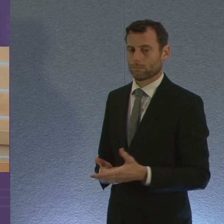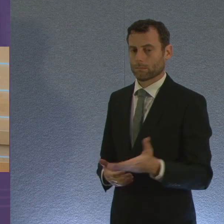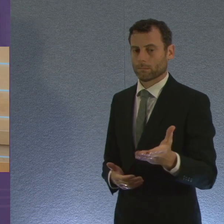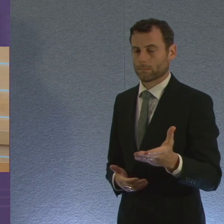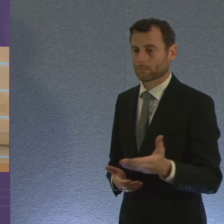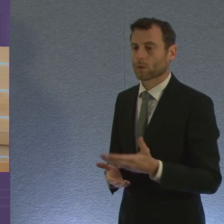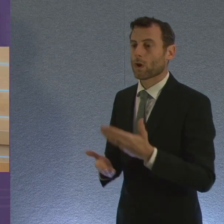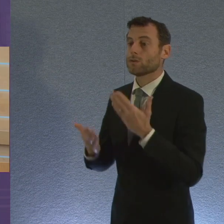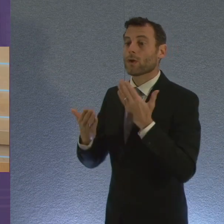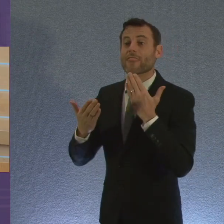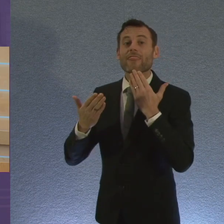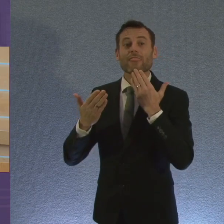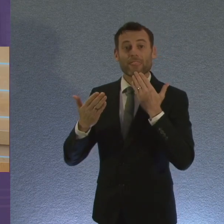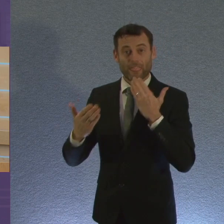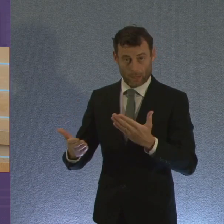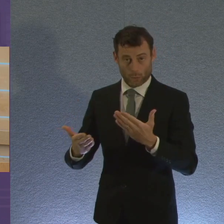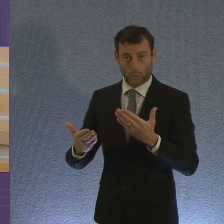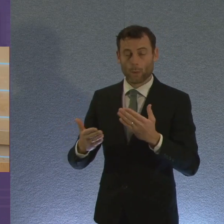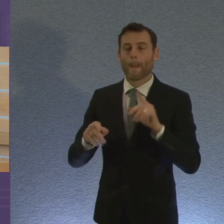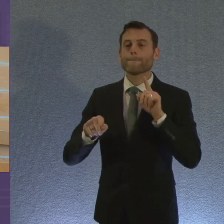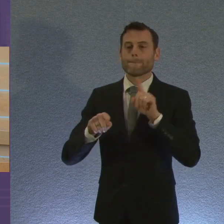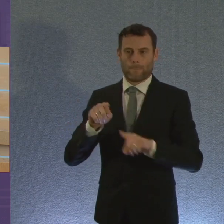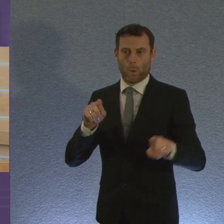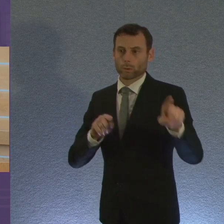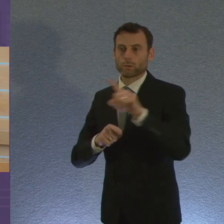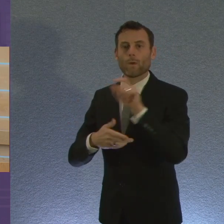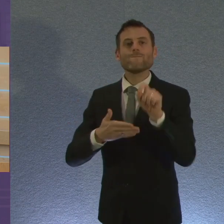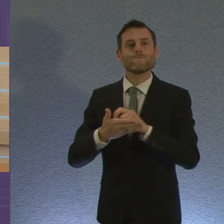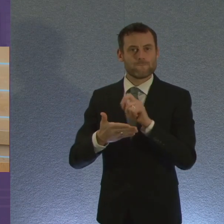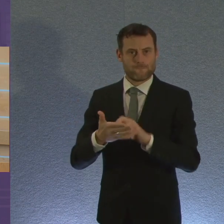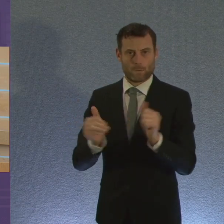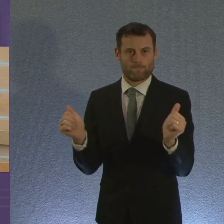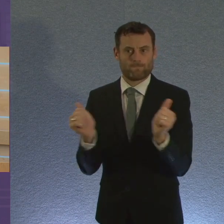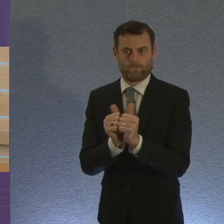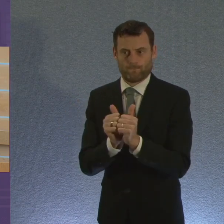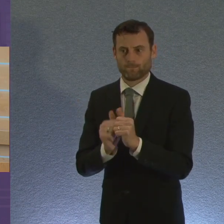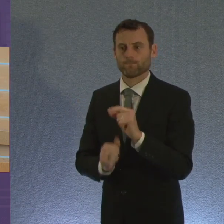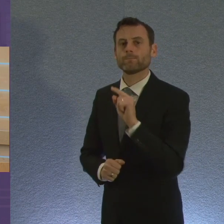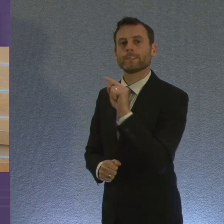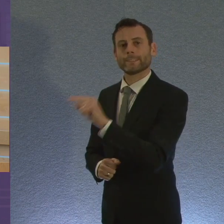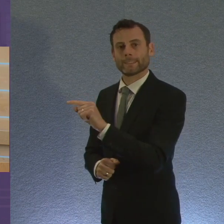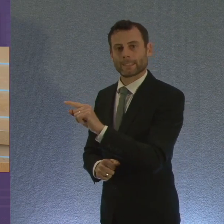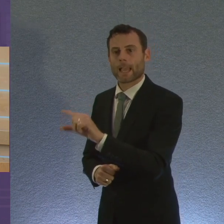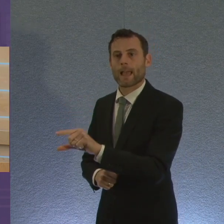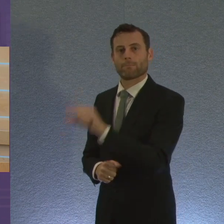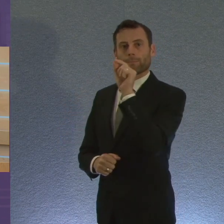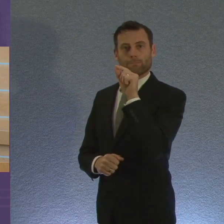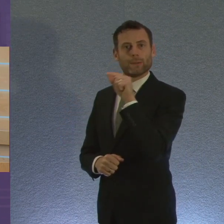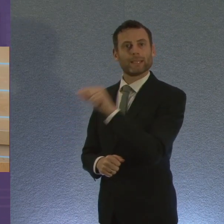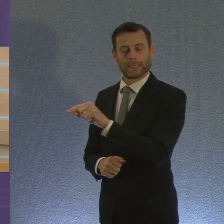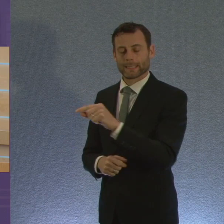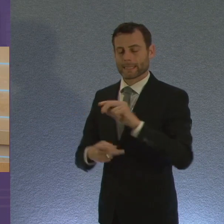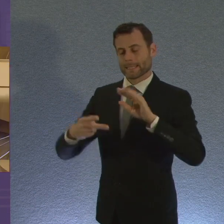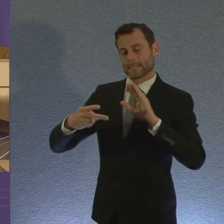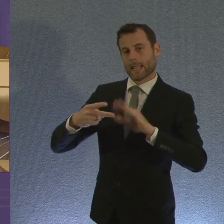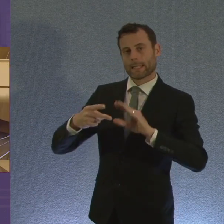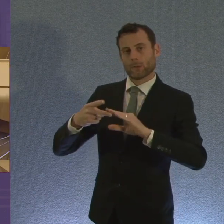Thank you. I can inform members that a majority have voted in favour. Lewis MacDonald is duly elected as Deputy Presiding Officer, and I offer him